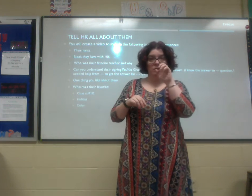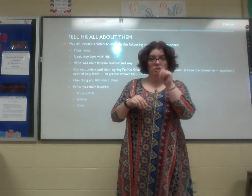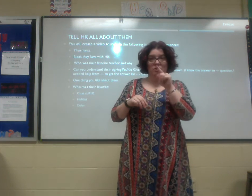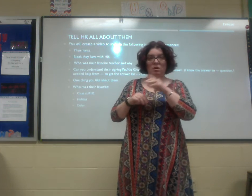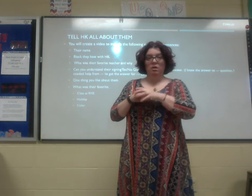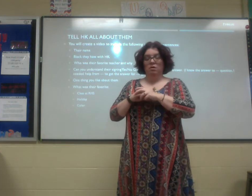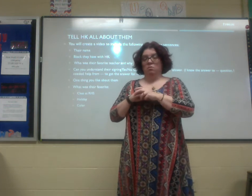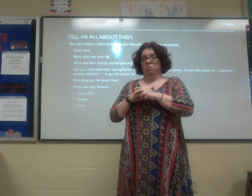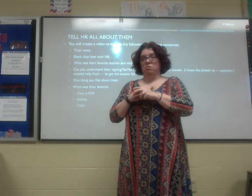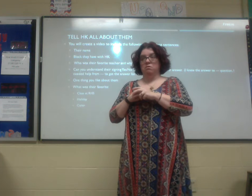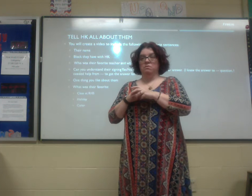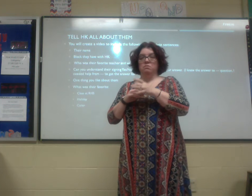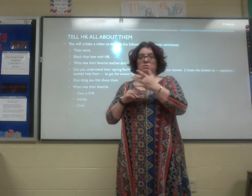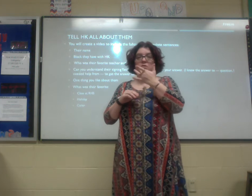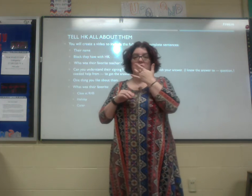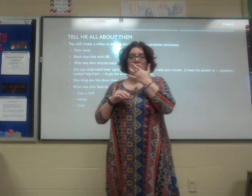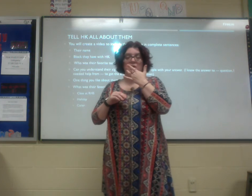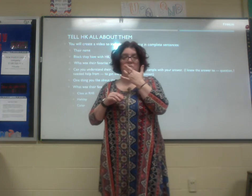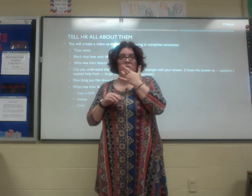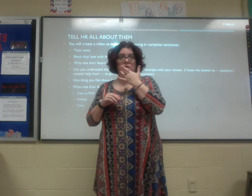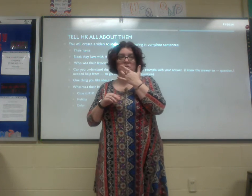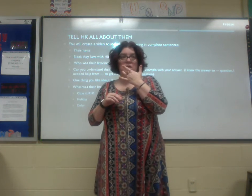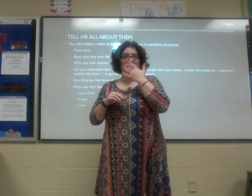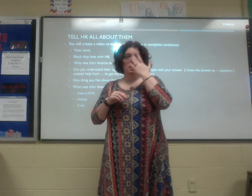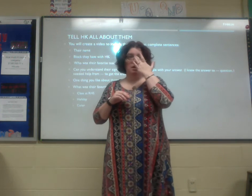question, or if it was the favorite